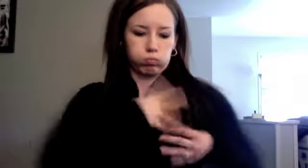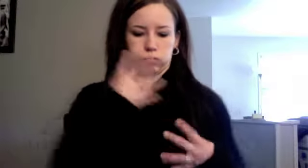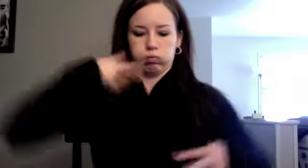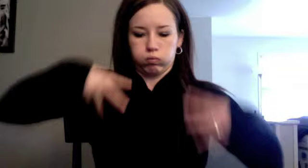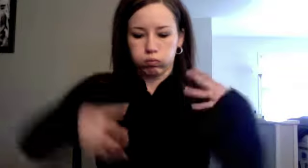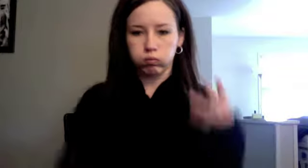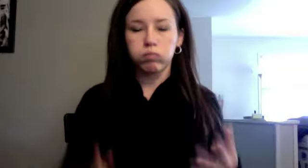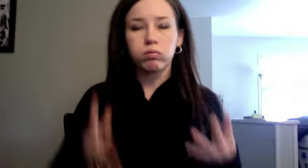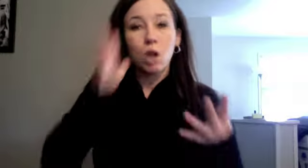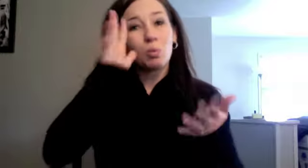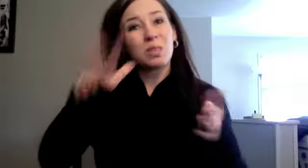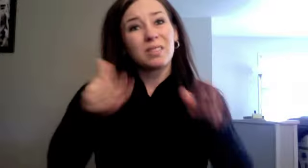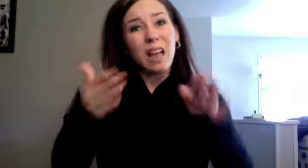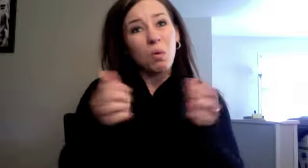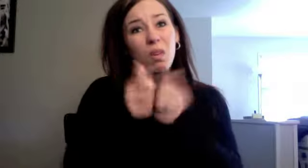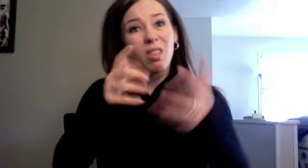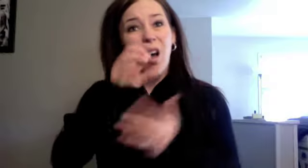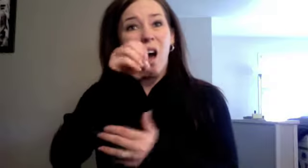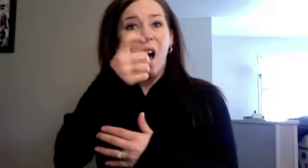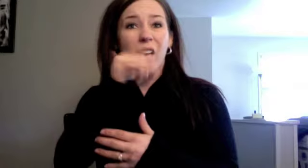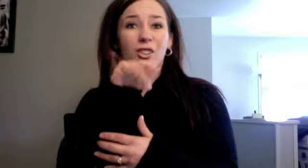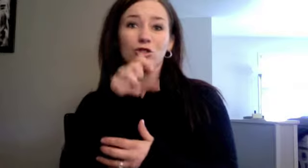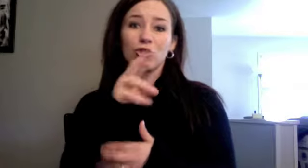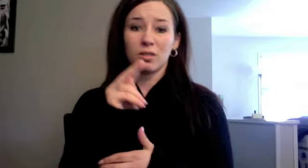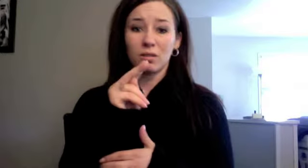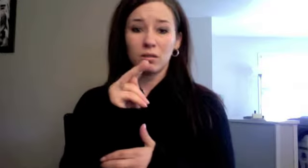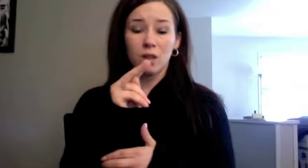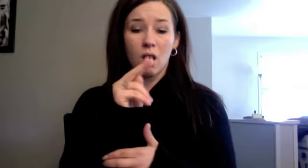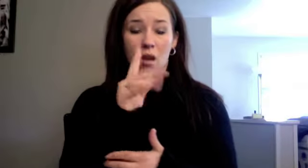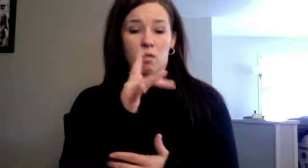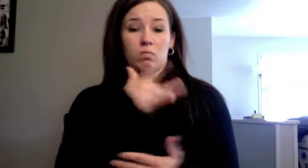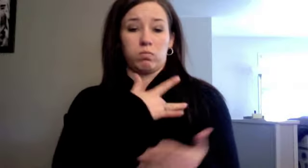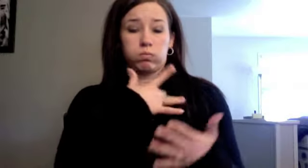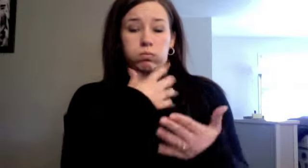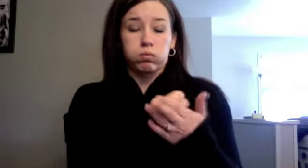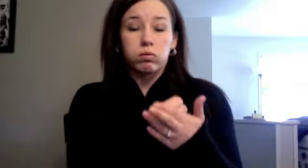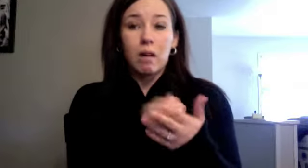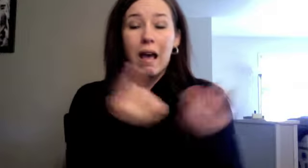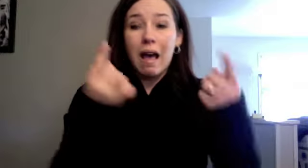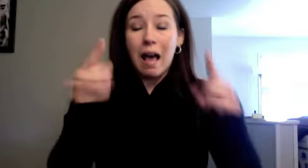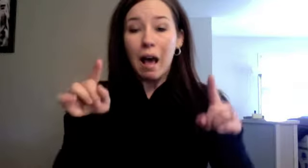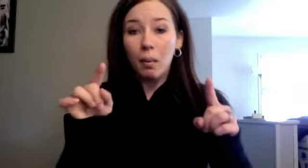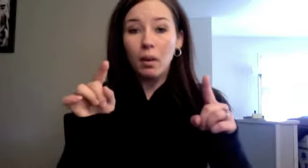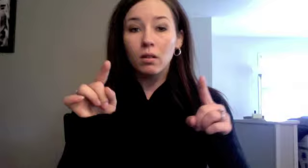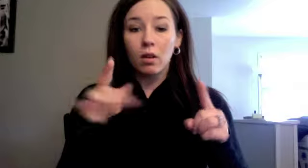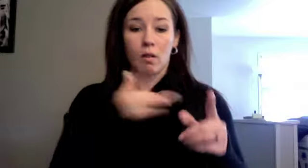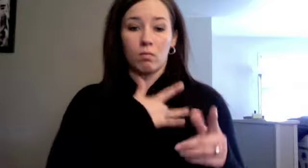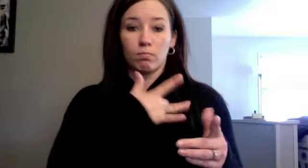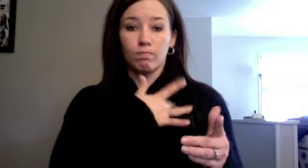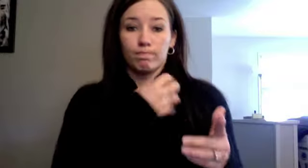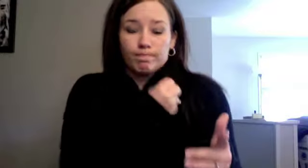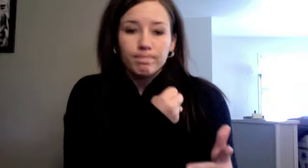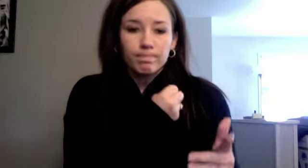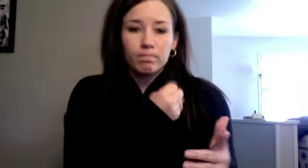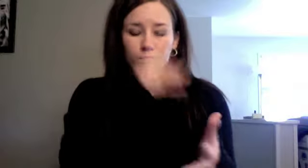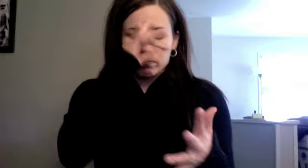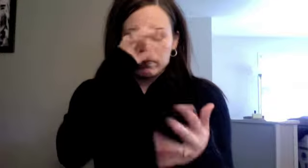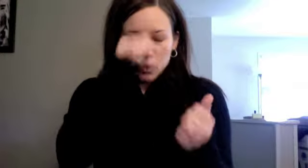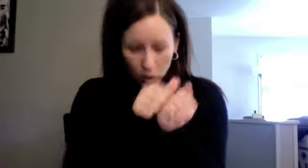When a person suffers cardiac arrest, their heart stops beating, they lose consciousness, stop breathing, and blood will